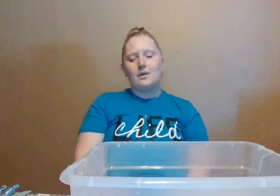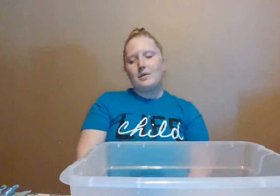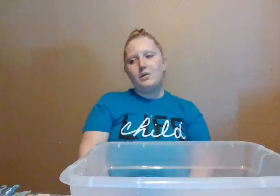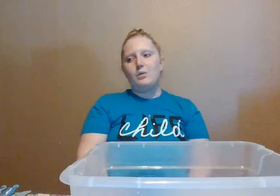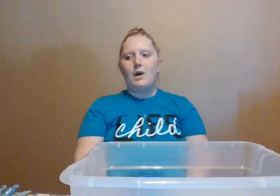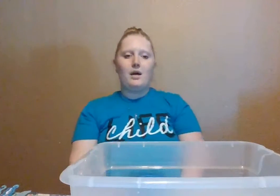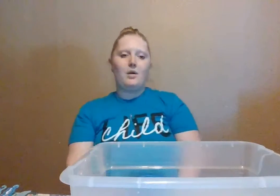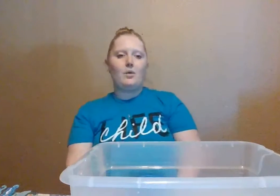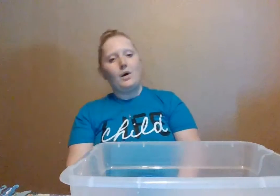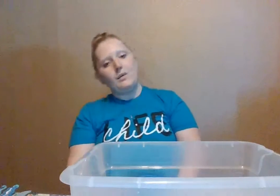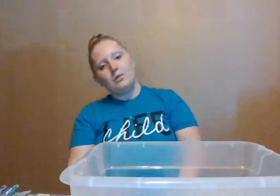Oh, wow.